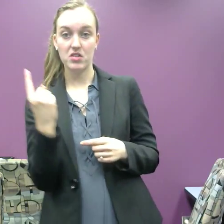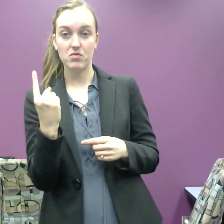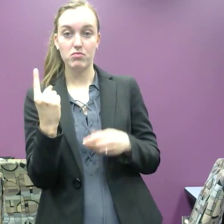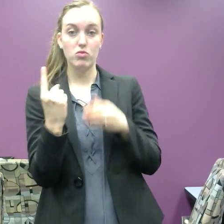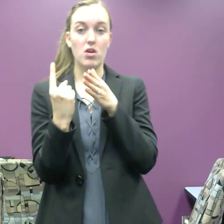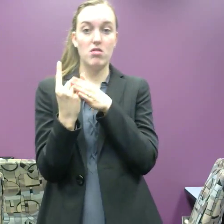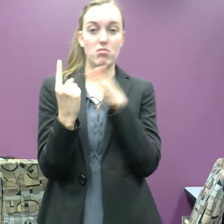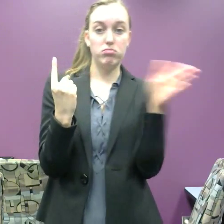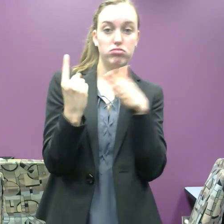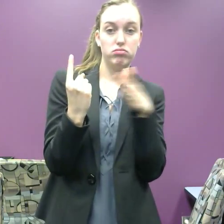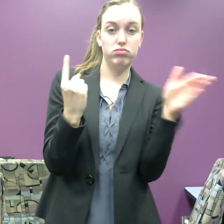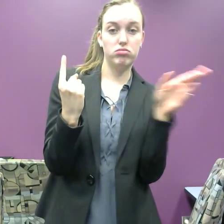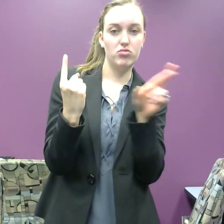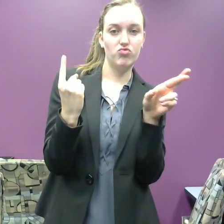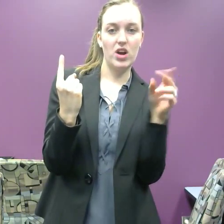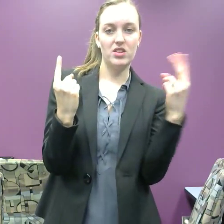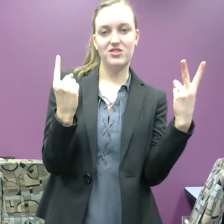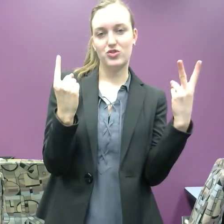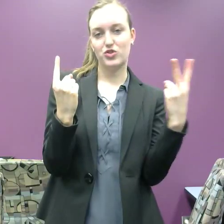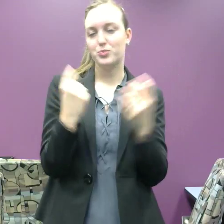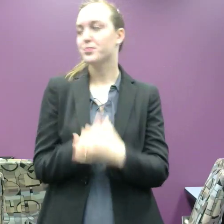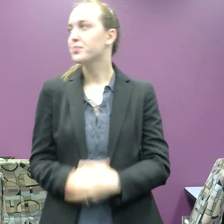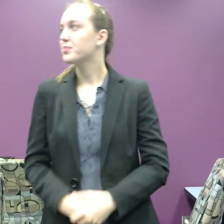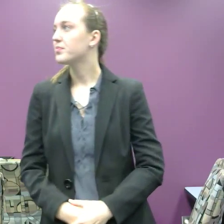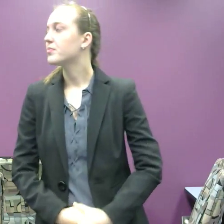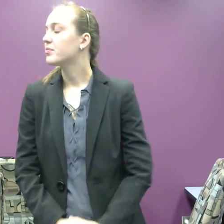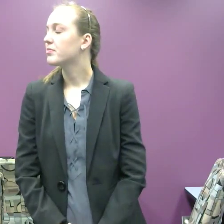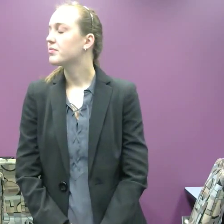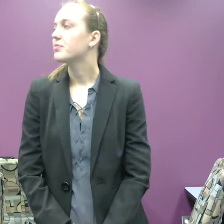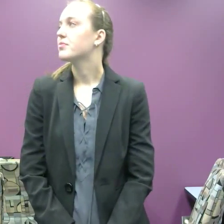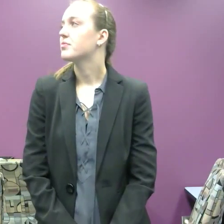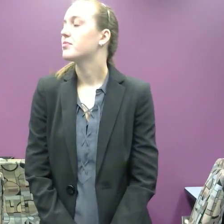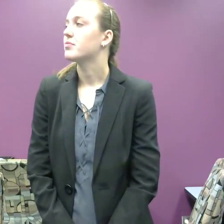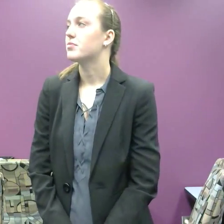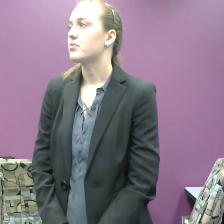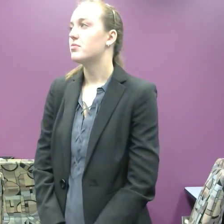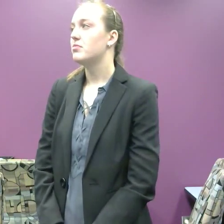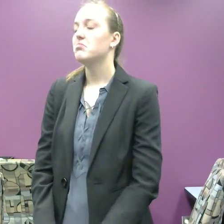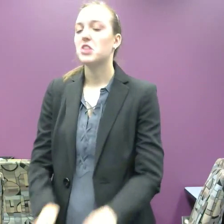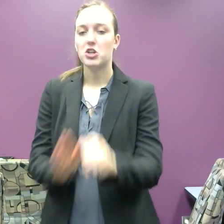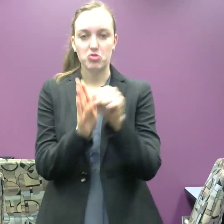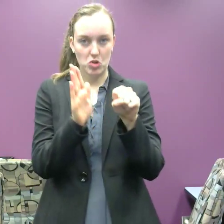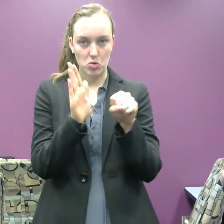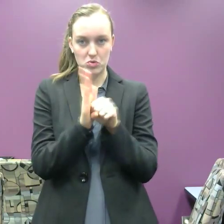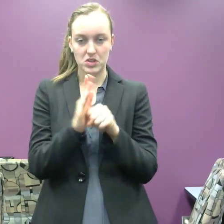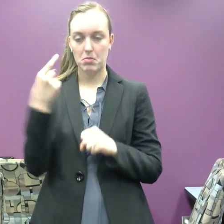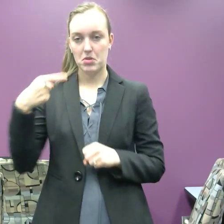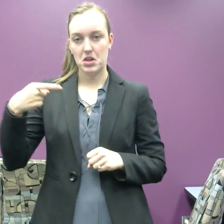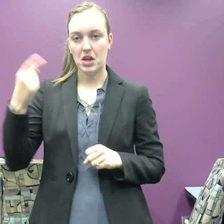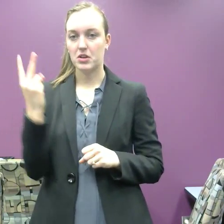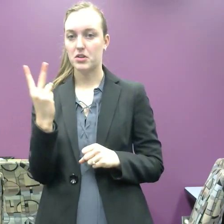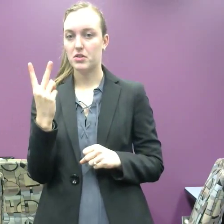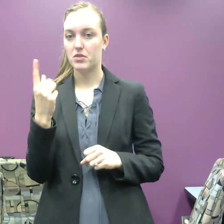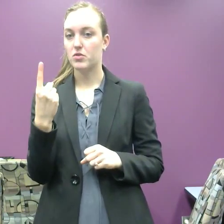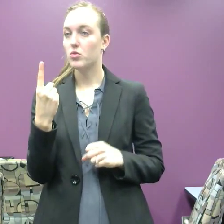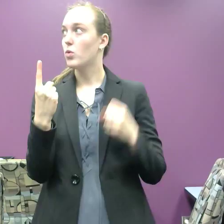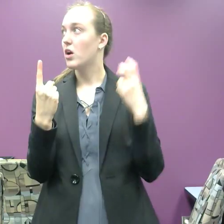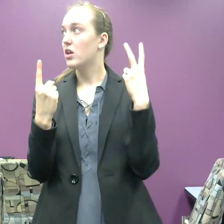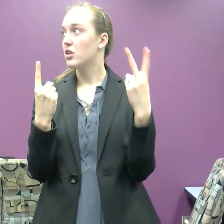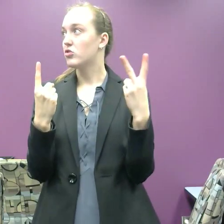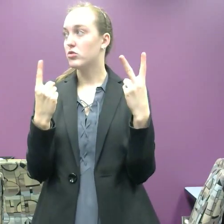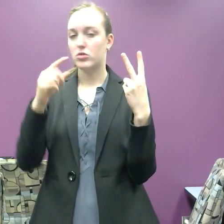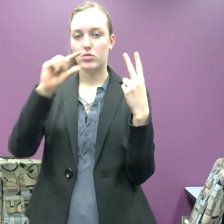moment. So again, the symbol happens to go that way, that -1 is less than 2, or 2 is larger than